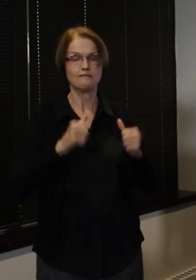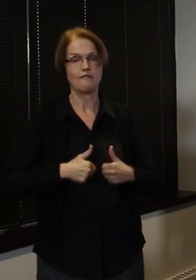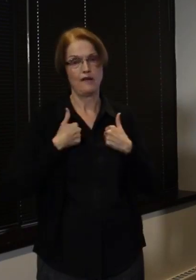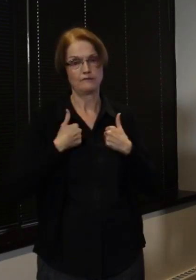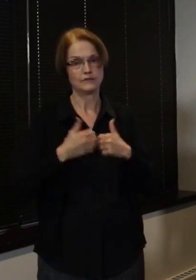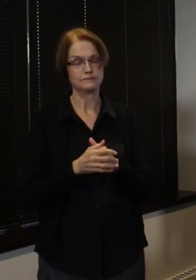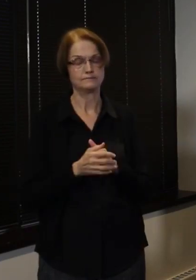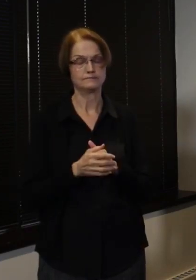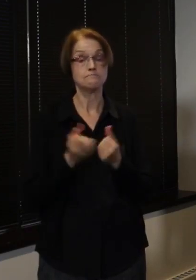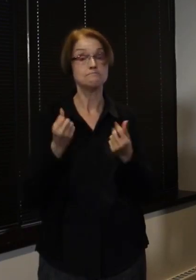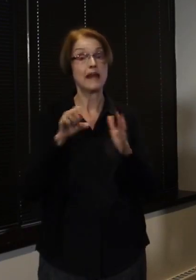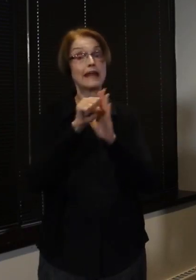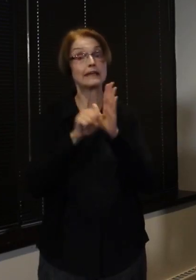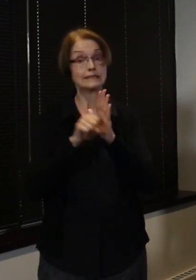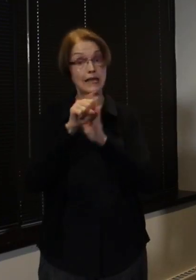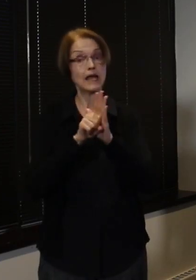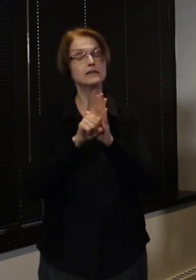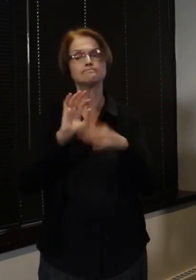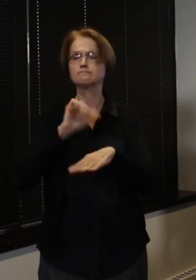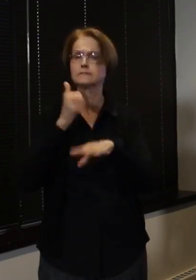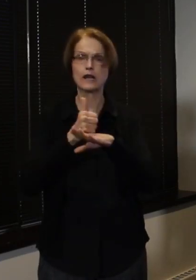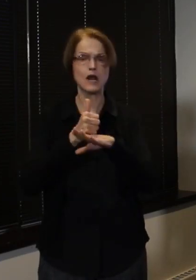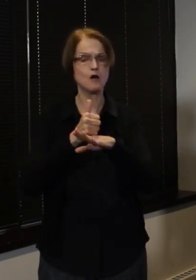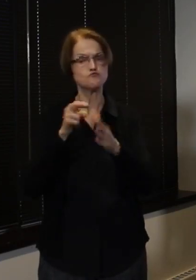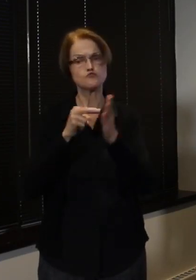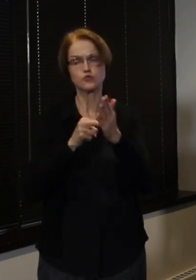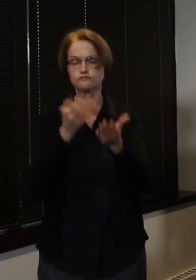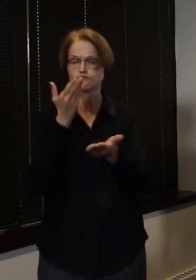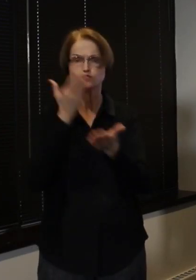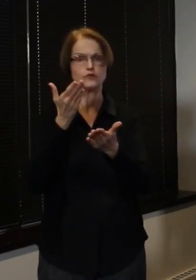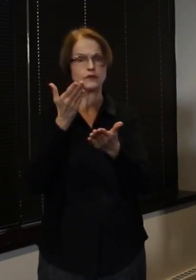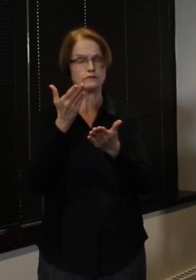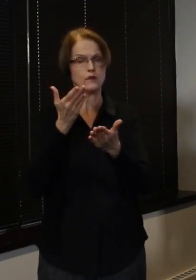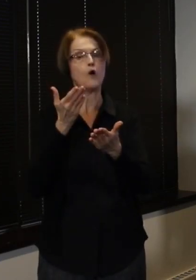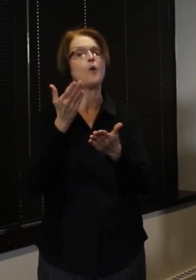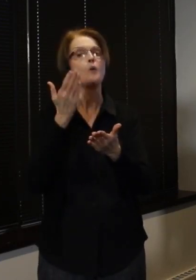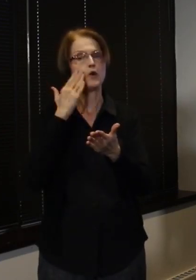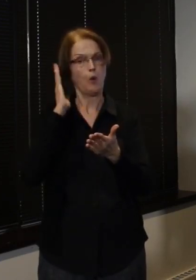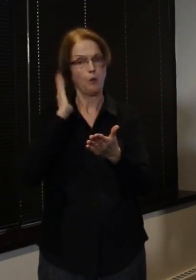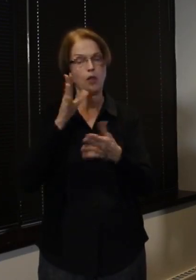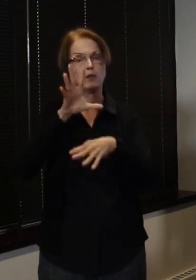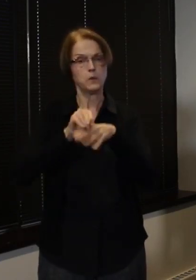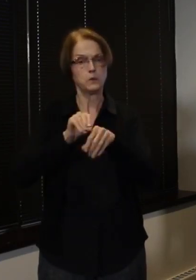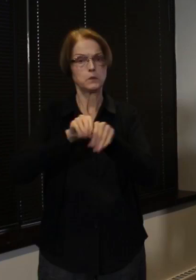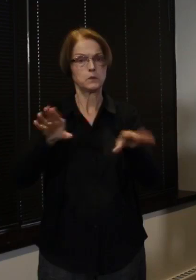many states have in place proven measures that we know slow down the spread.